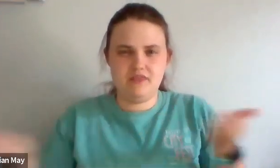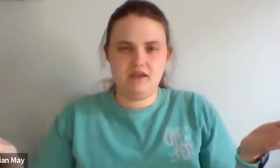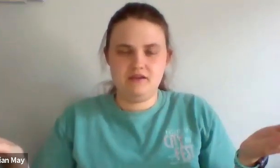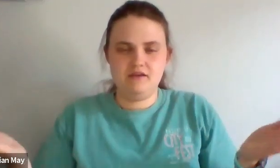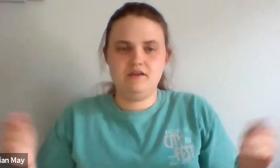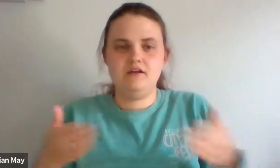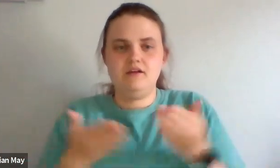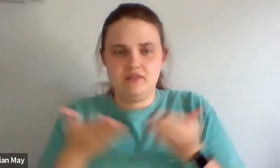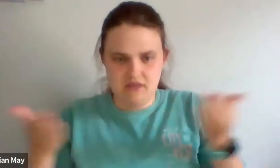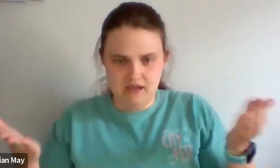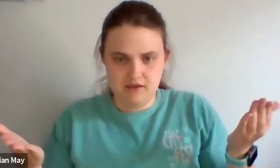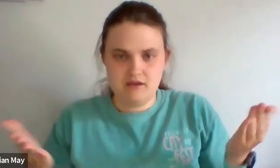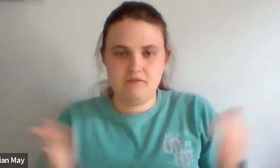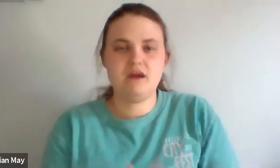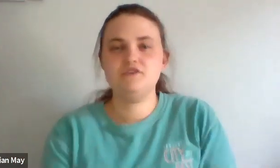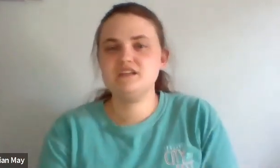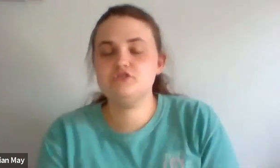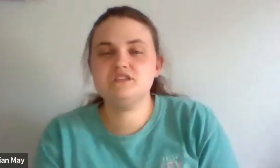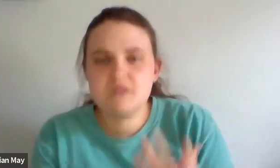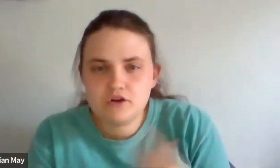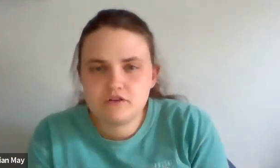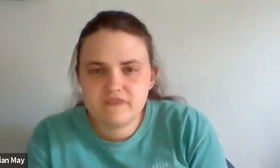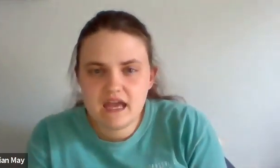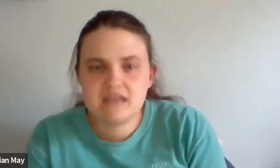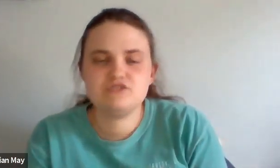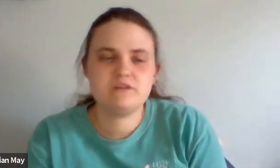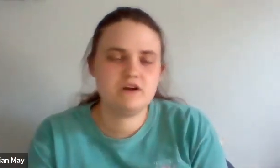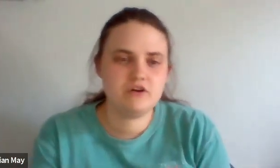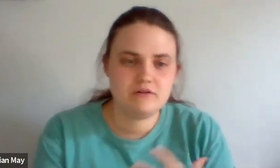thing, thing. But if you're saying there's something on your face or something on your,